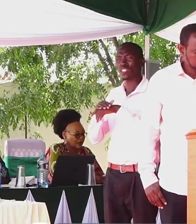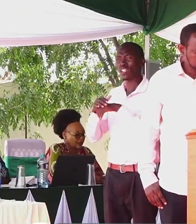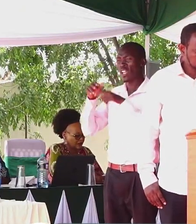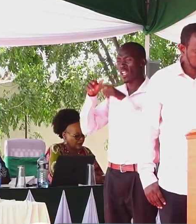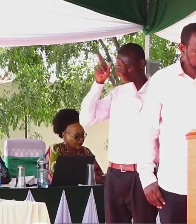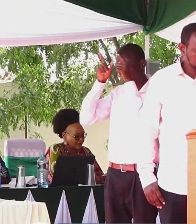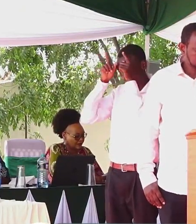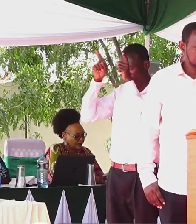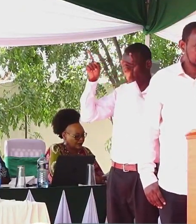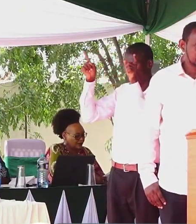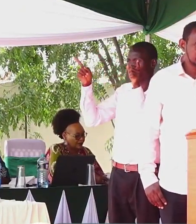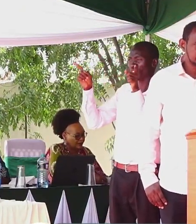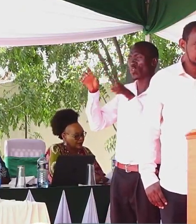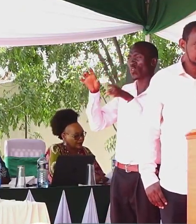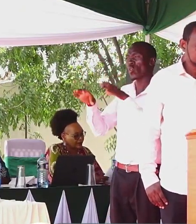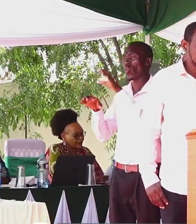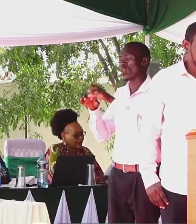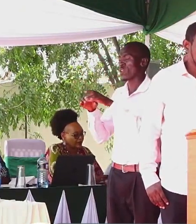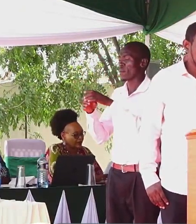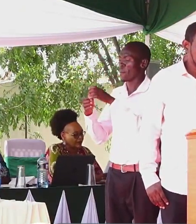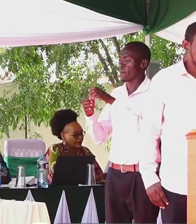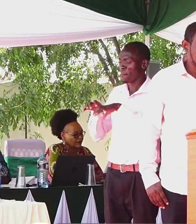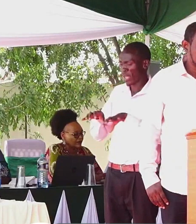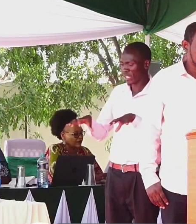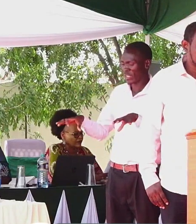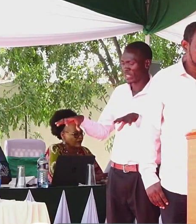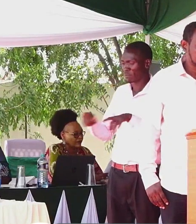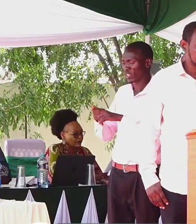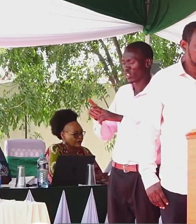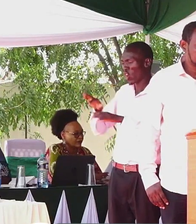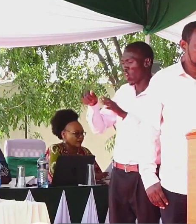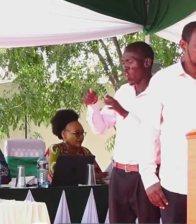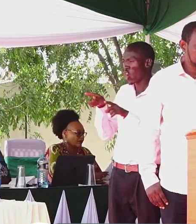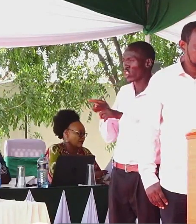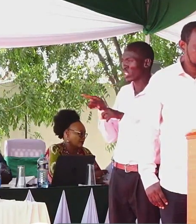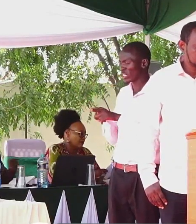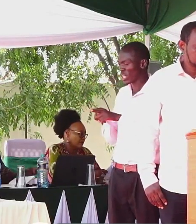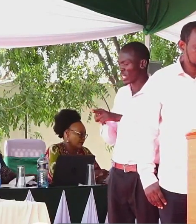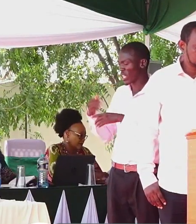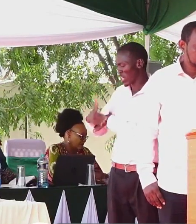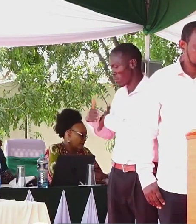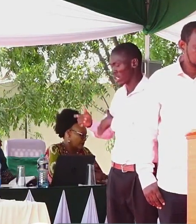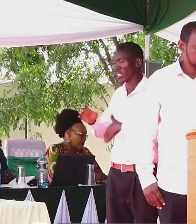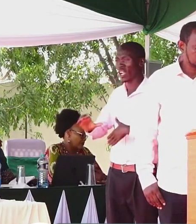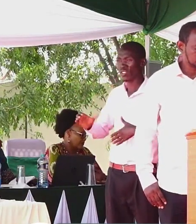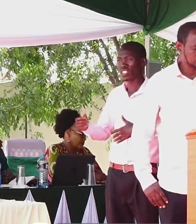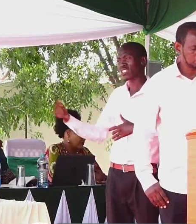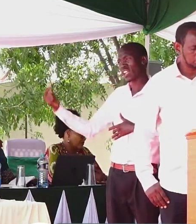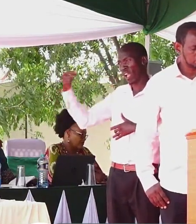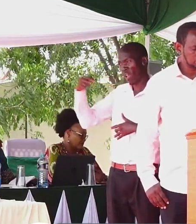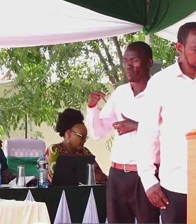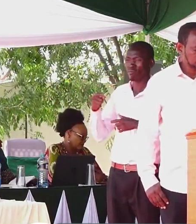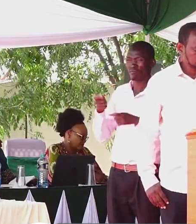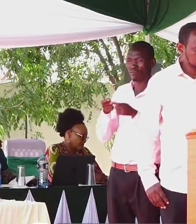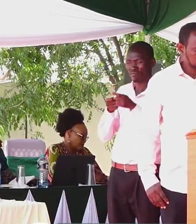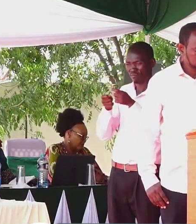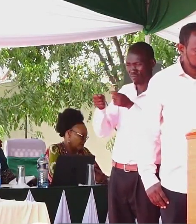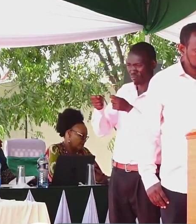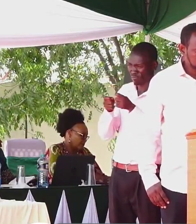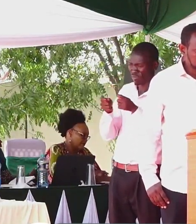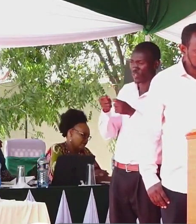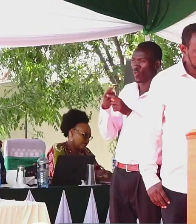that, and almost all the counties that are neighboring us come for trade in the livestock market,